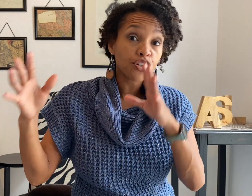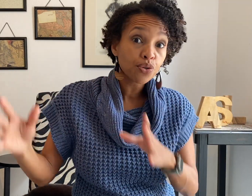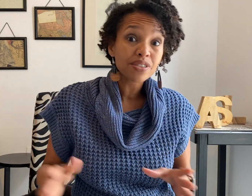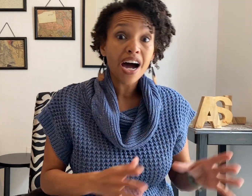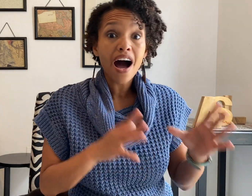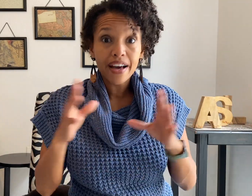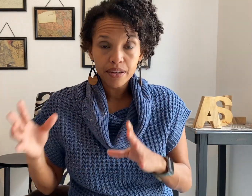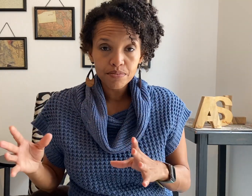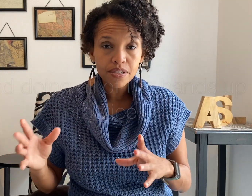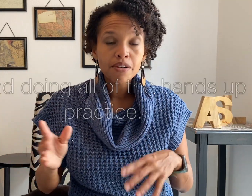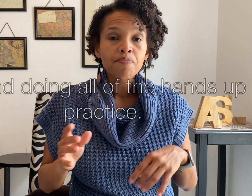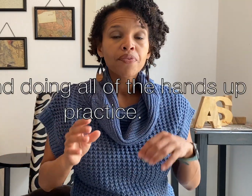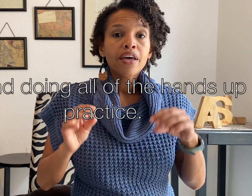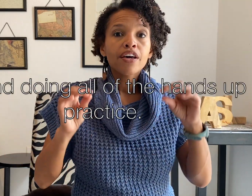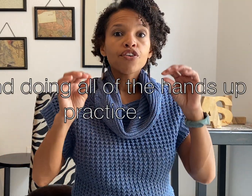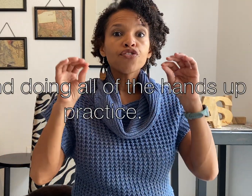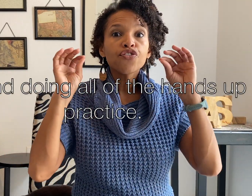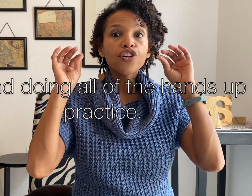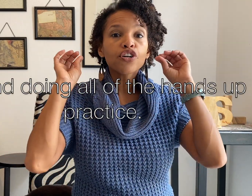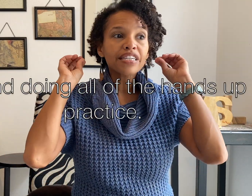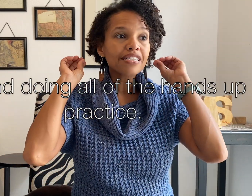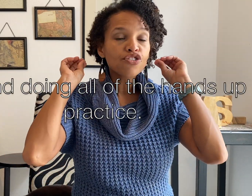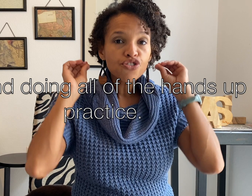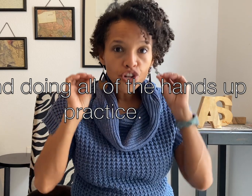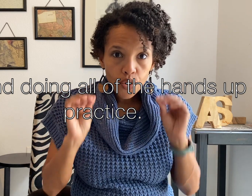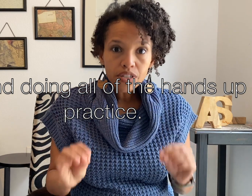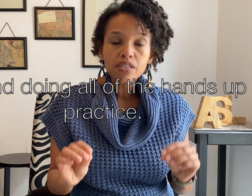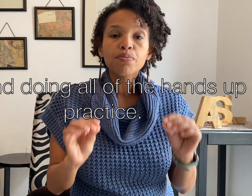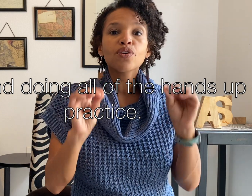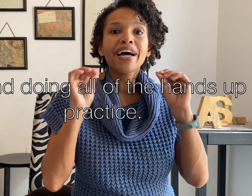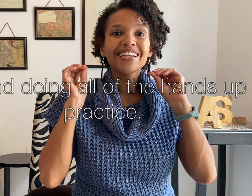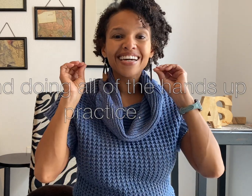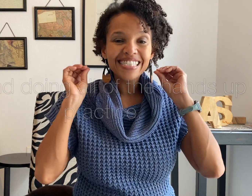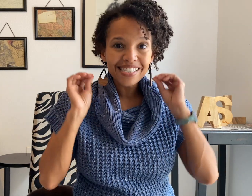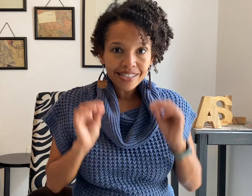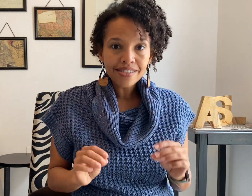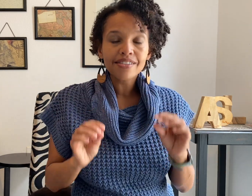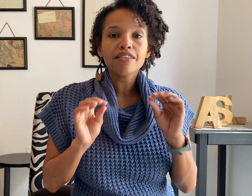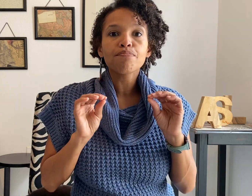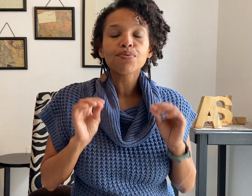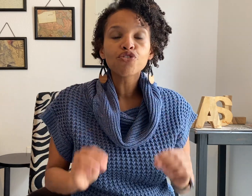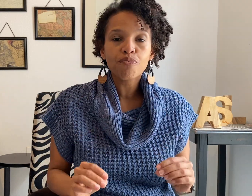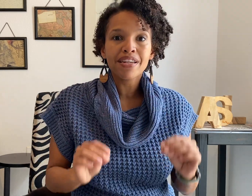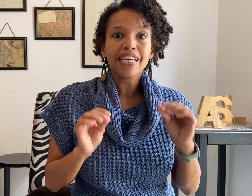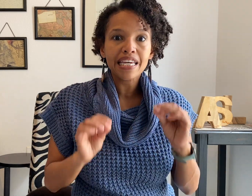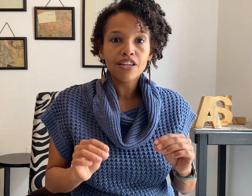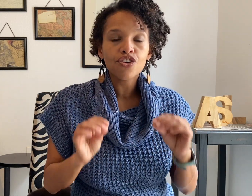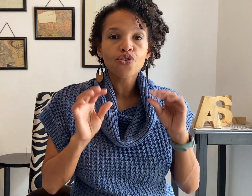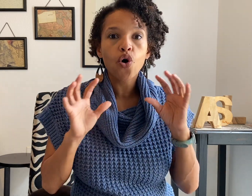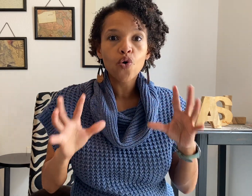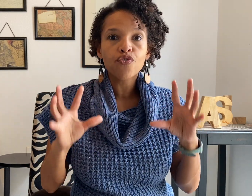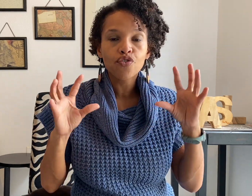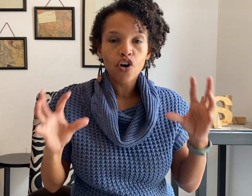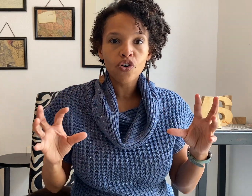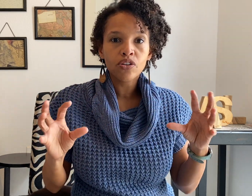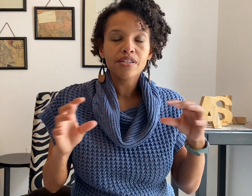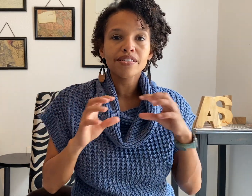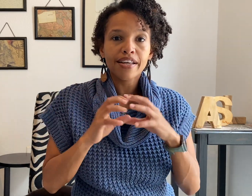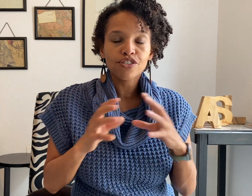few times, there is noticeable and consistent improvement in your overall sentence